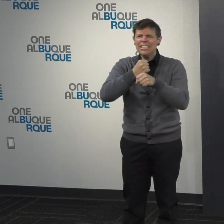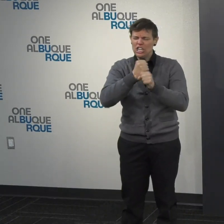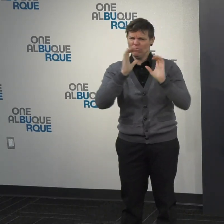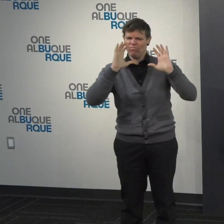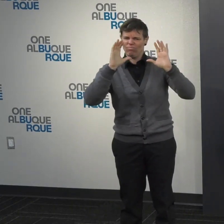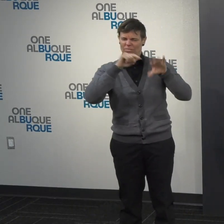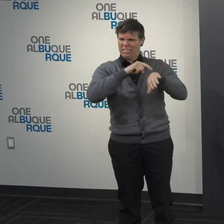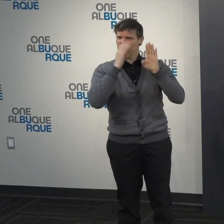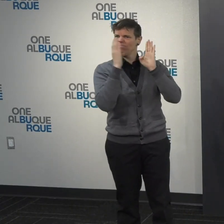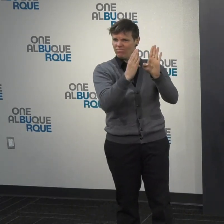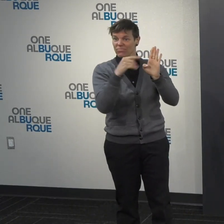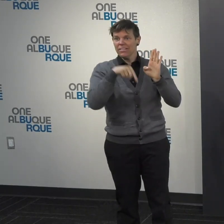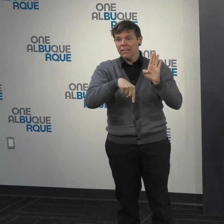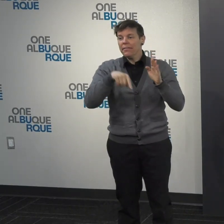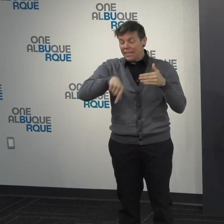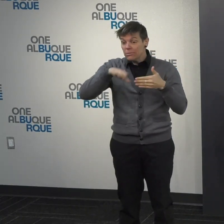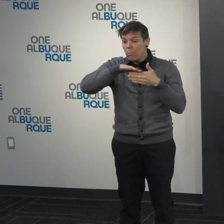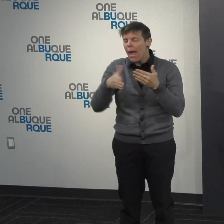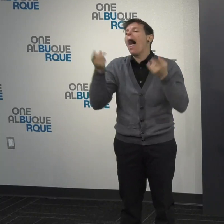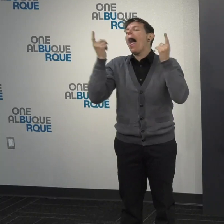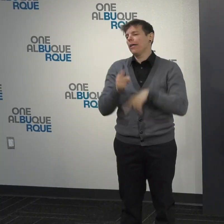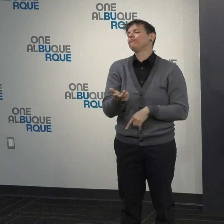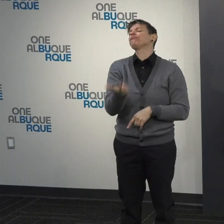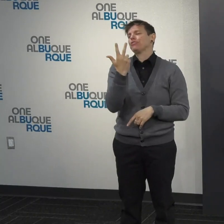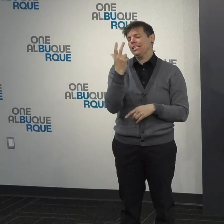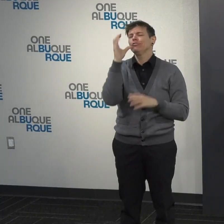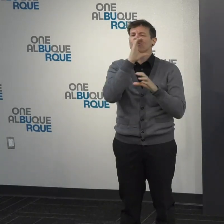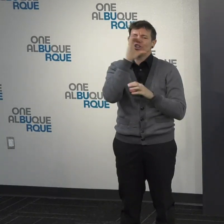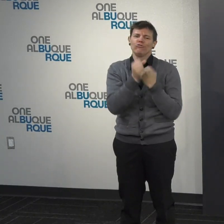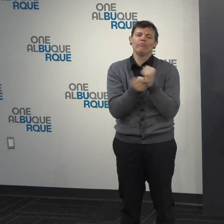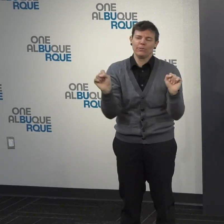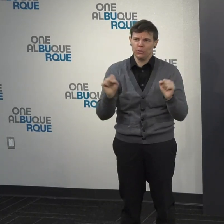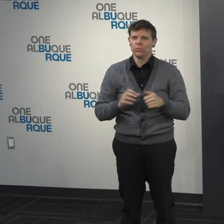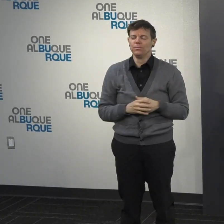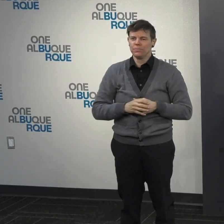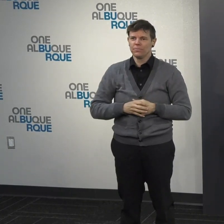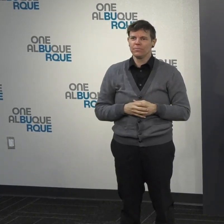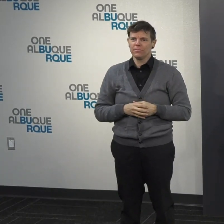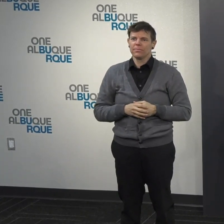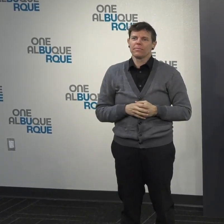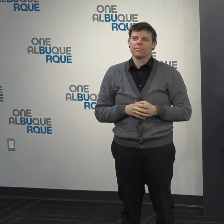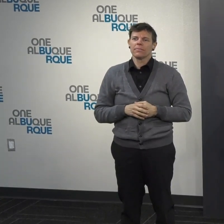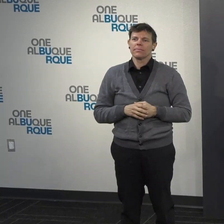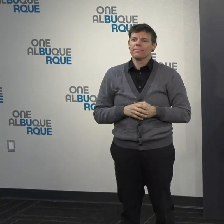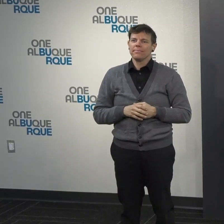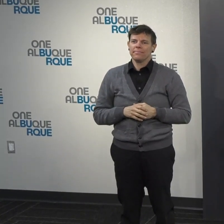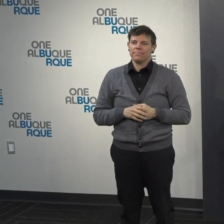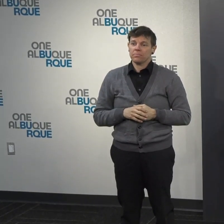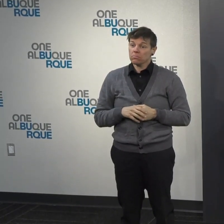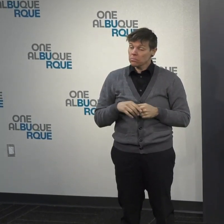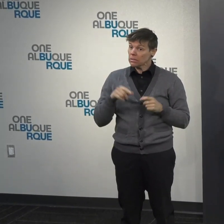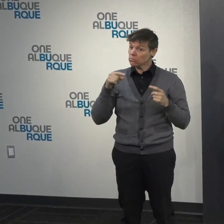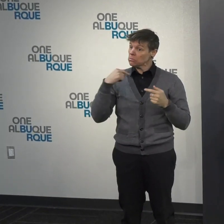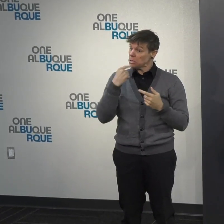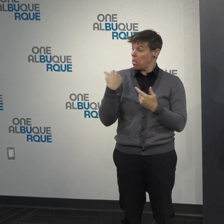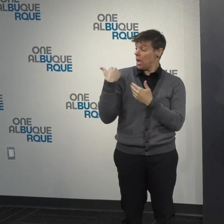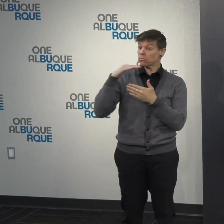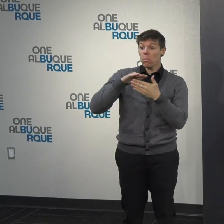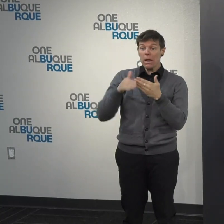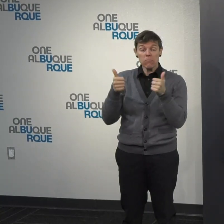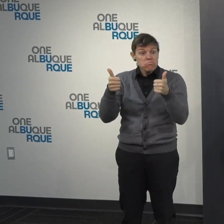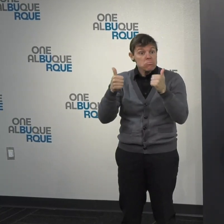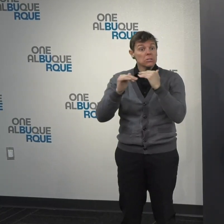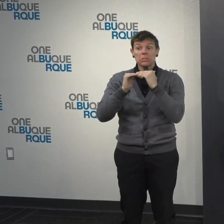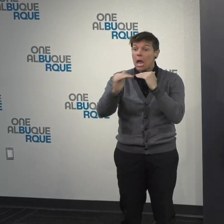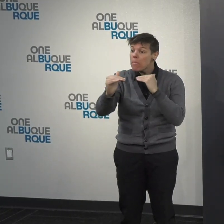weekend. So in general, actually, it was a pretty stable weekend, all things considered, in Albuquerque, and so I want to